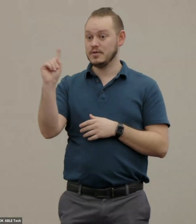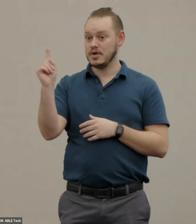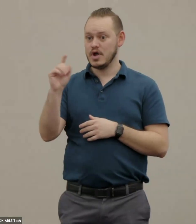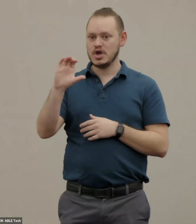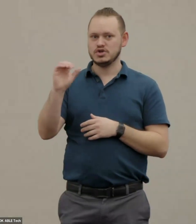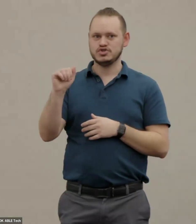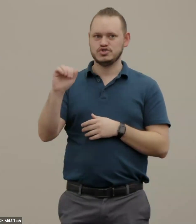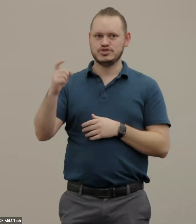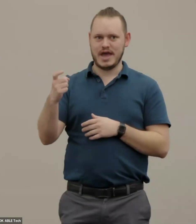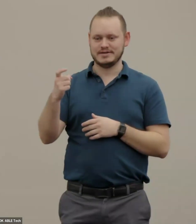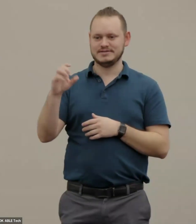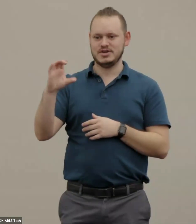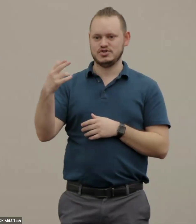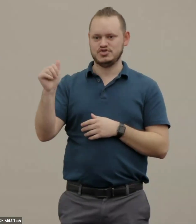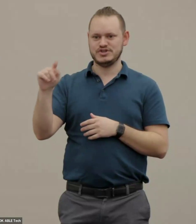chaxchat.com.